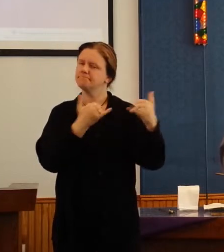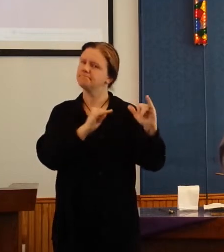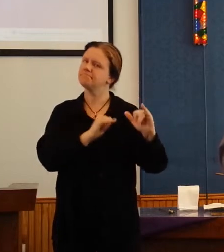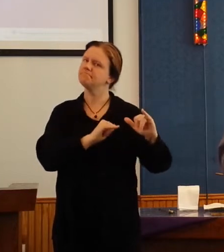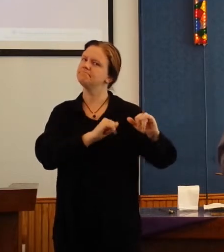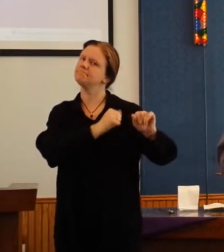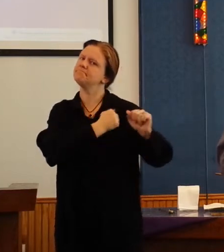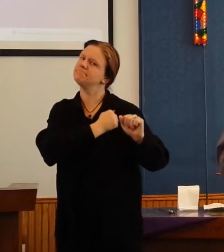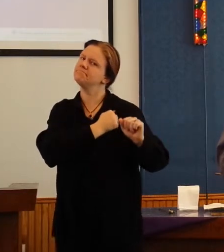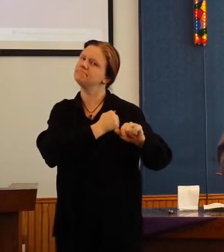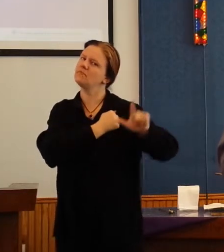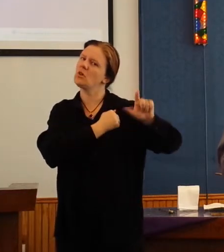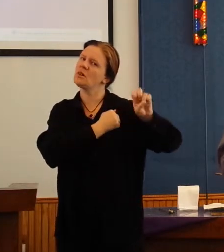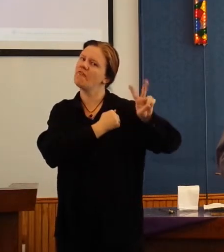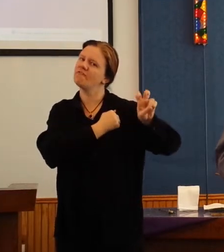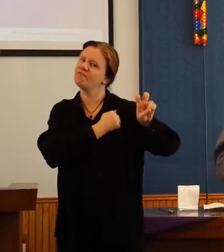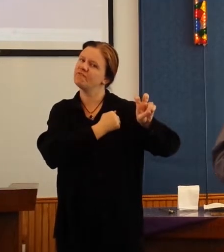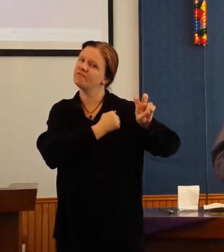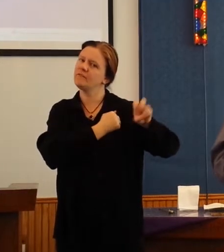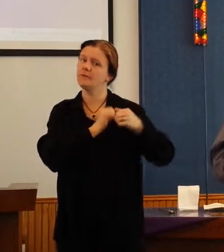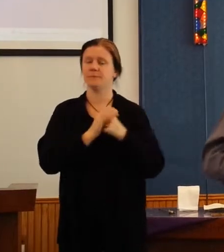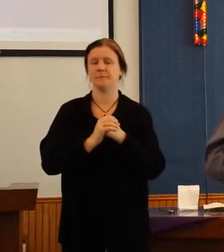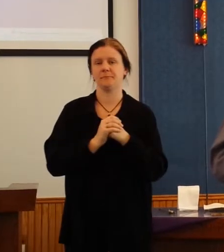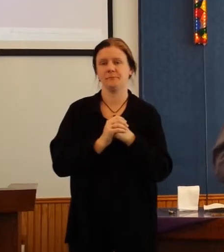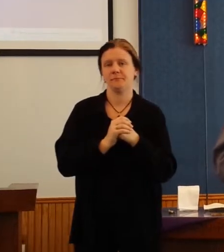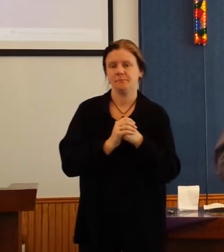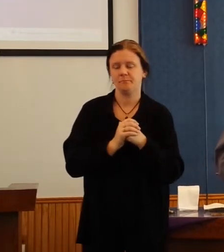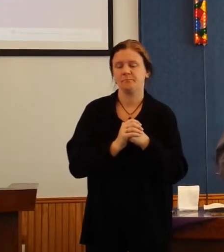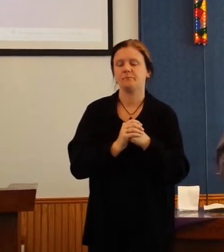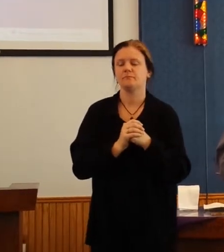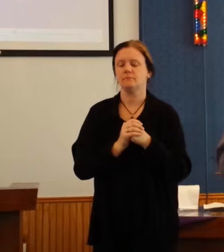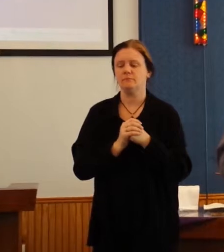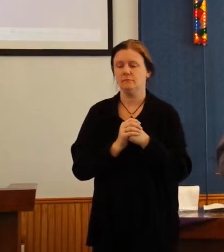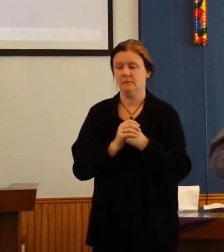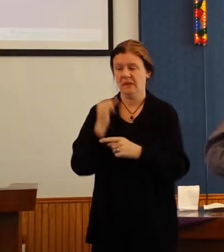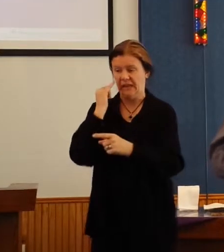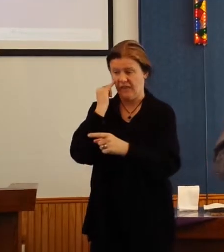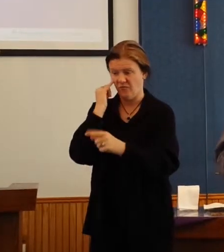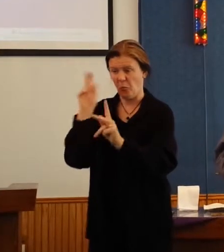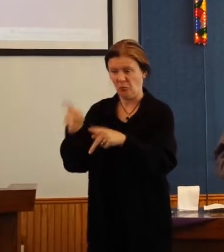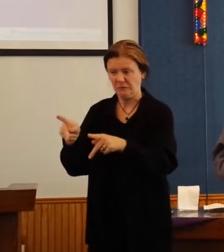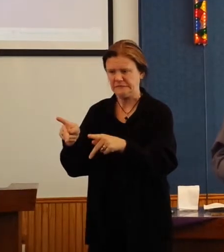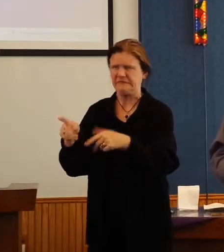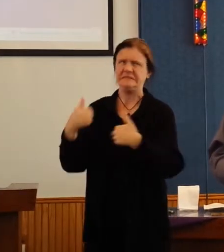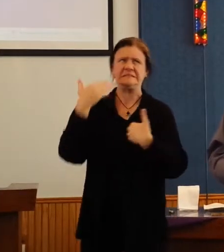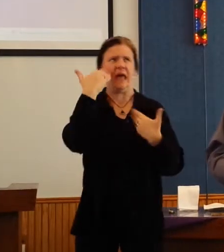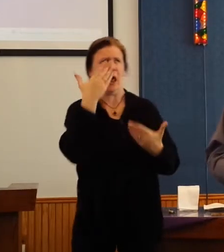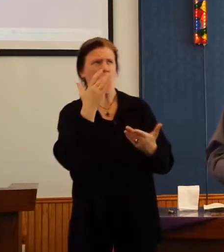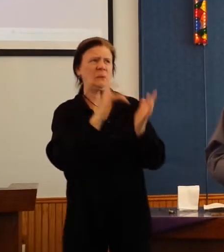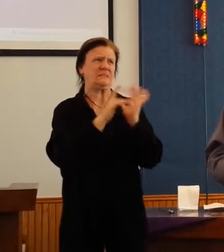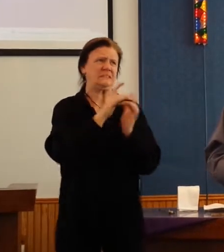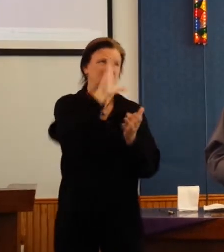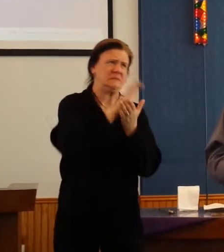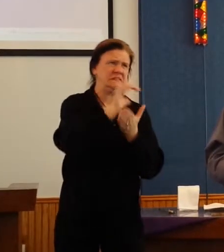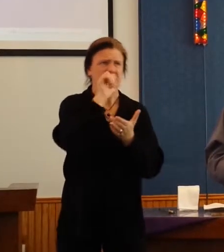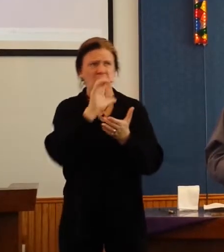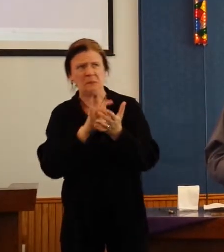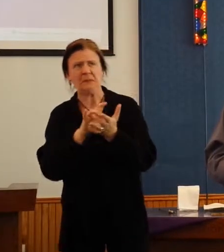This means striving to help others to grow in their faith and belief and in their acceptance of God's love for